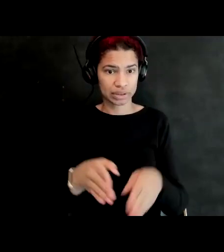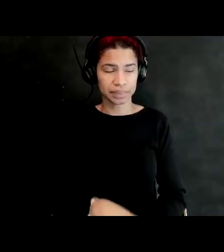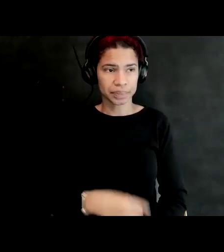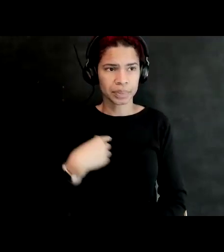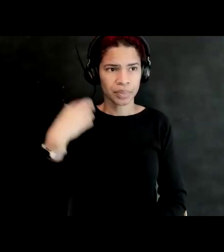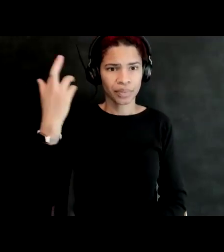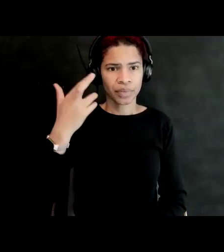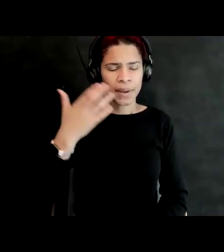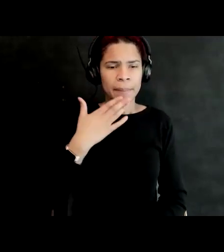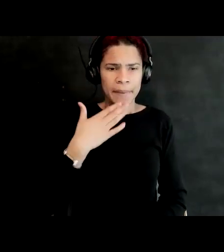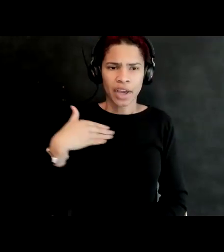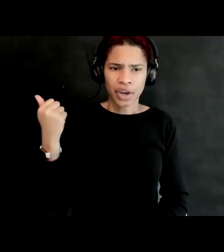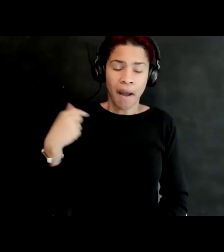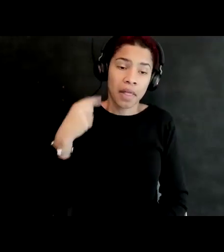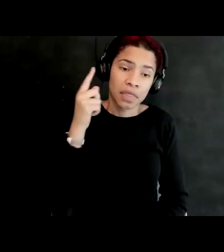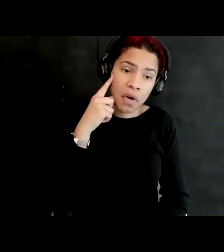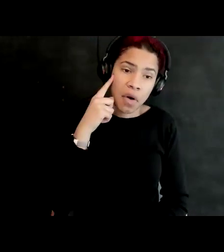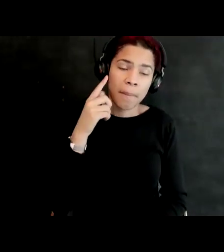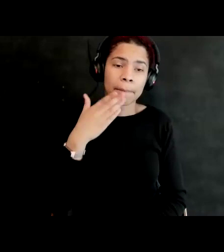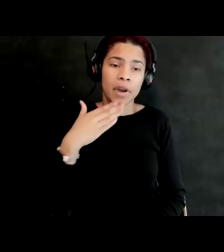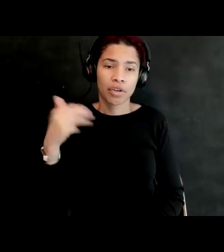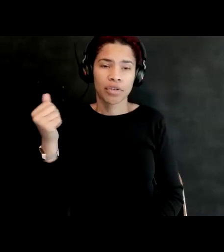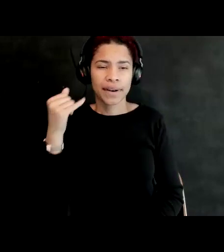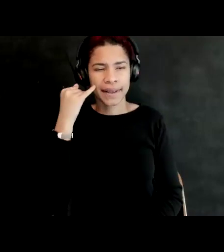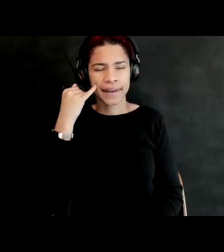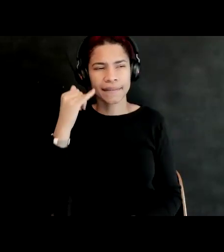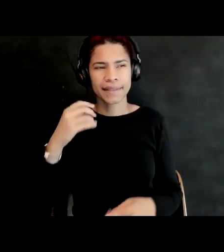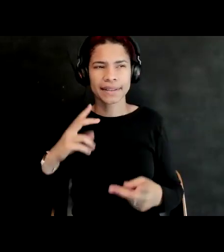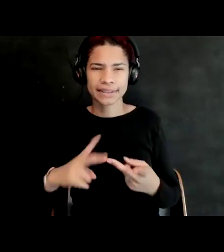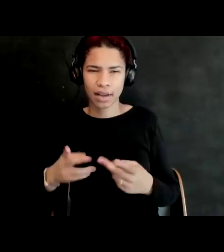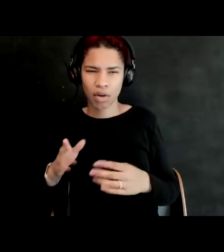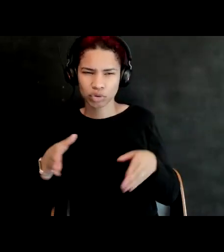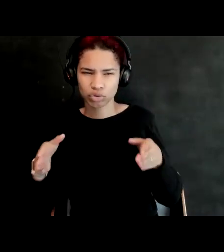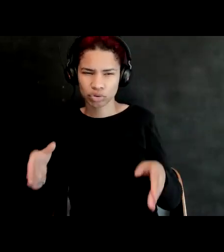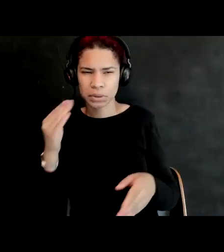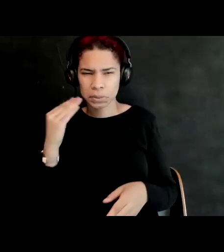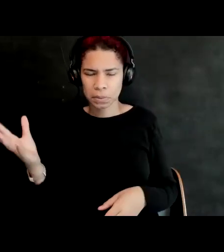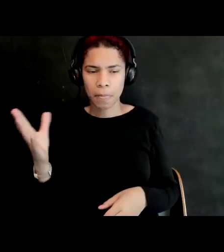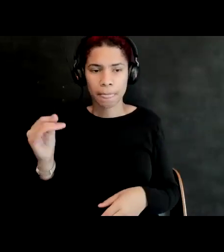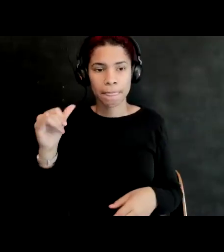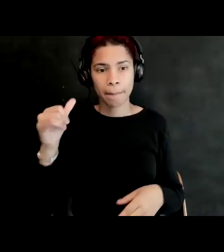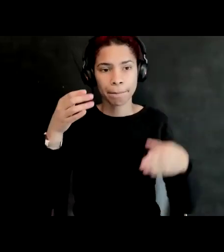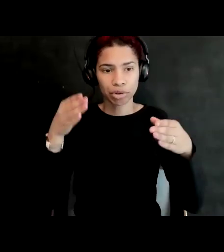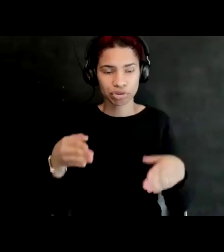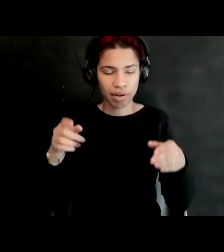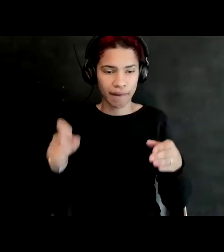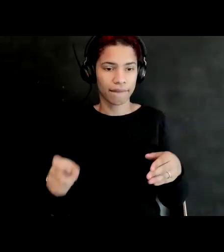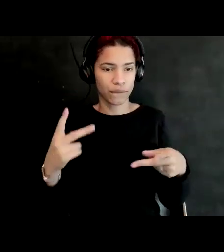realized it worked a lot better, I thought, if it was the latter, right? And this person has to figure